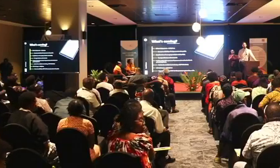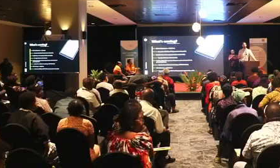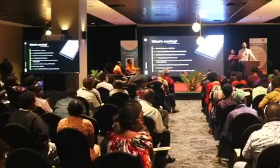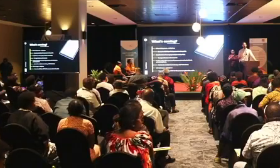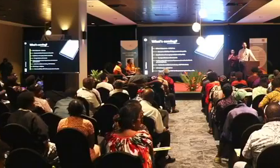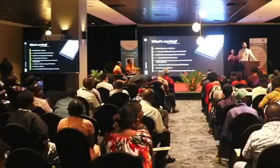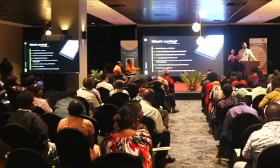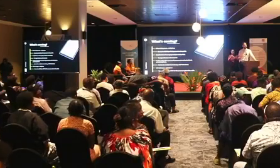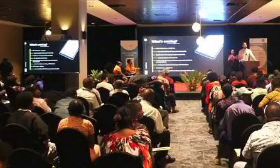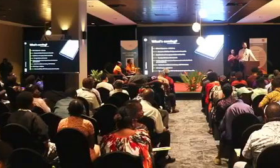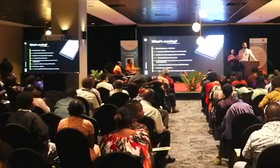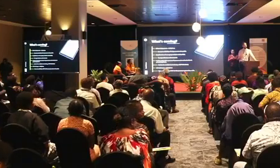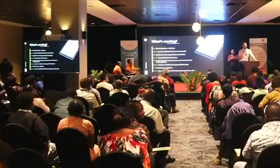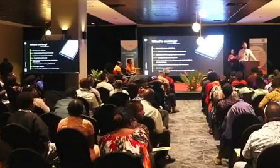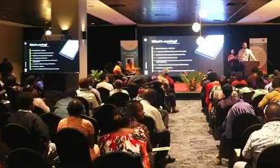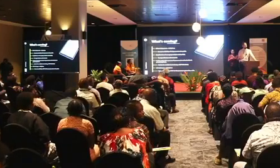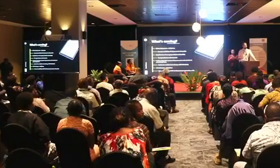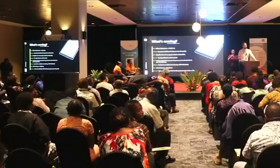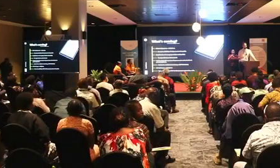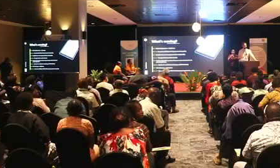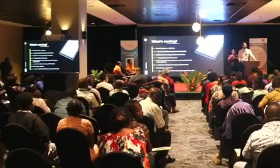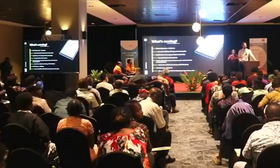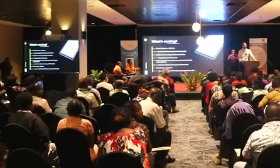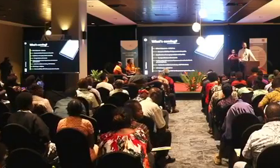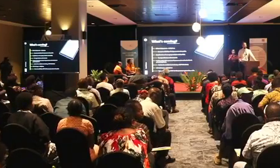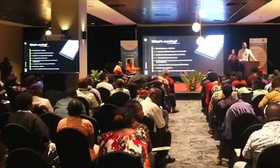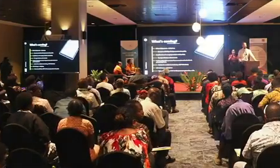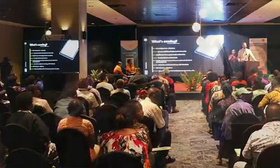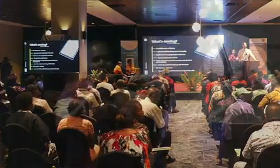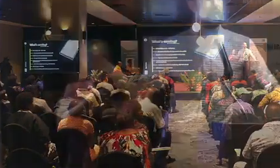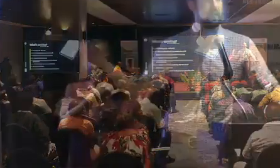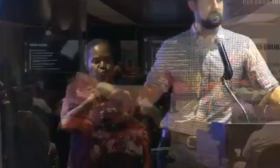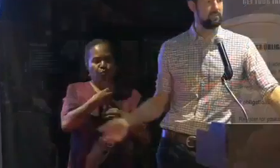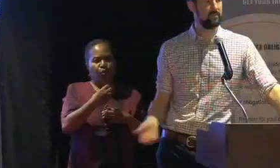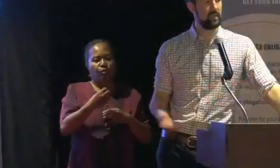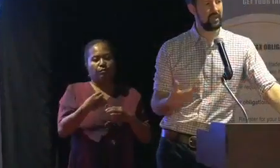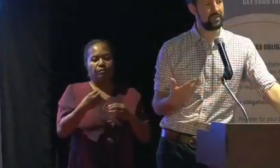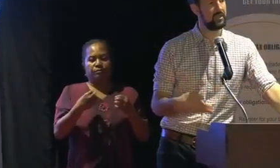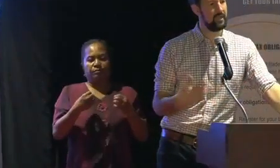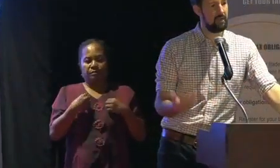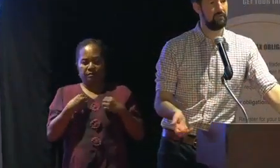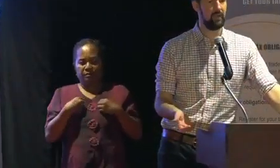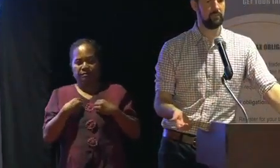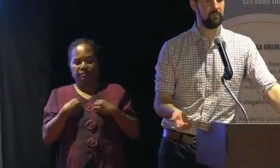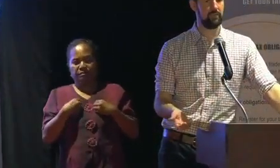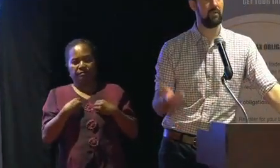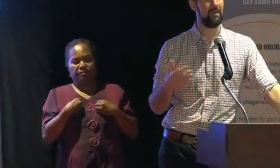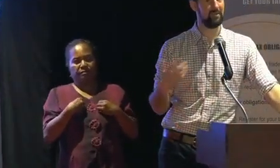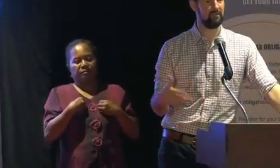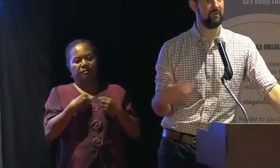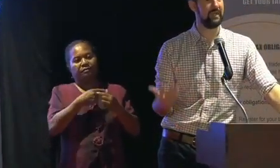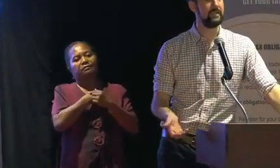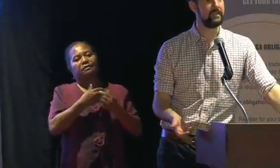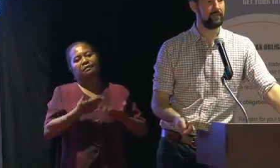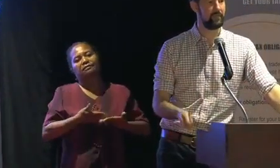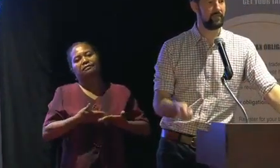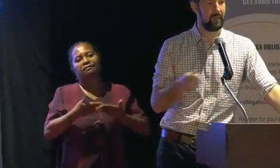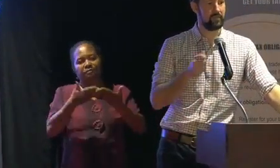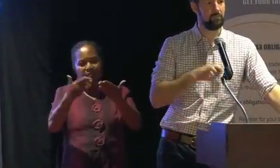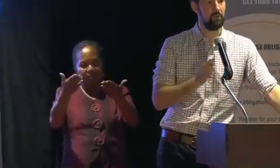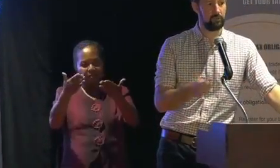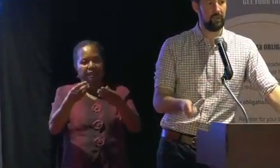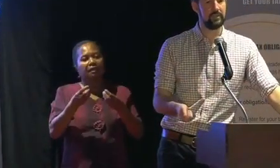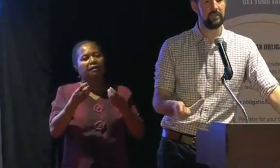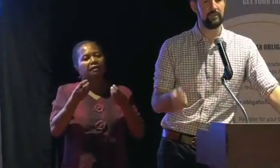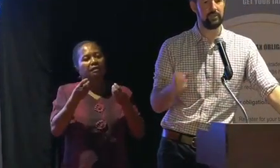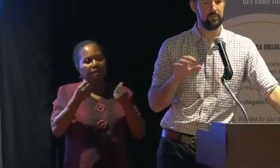case that you are managing multiple entities, multiple TIN numbers, our system does actually allow for that sort of thing and makes it very easy for you to